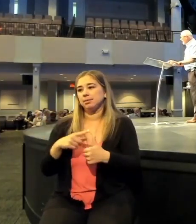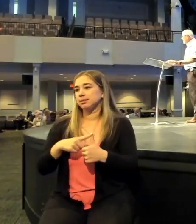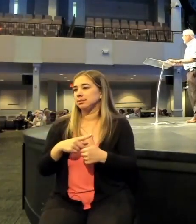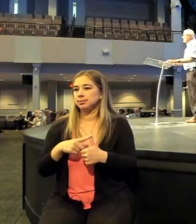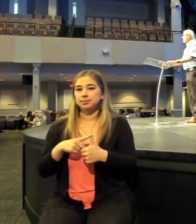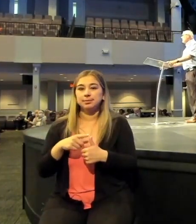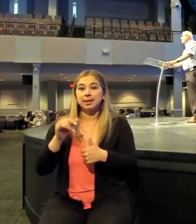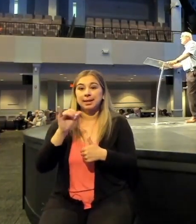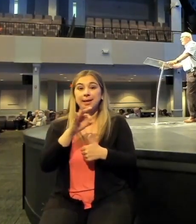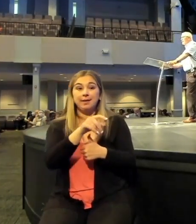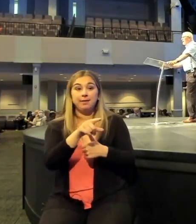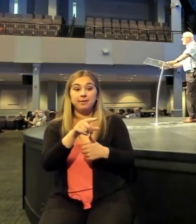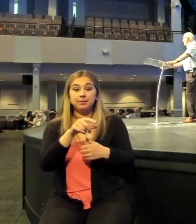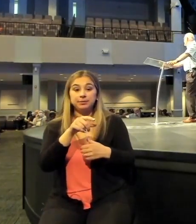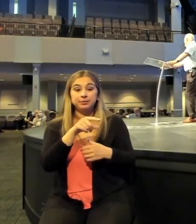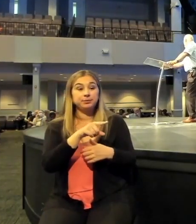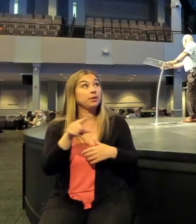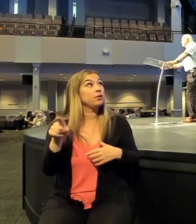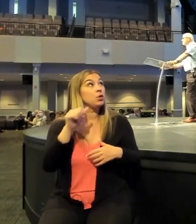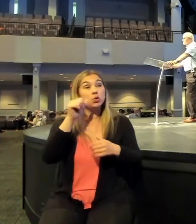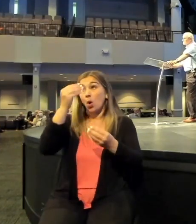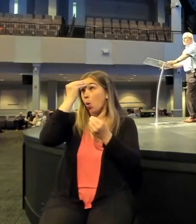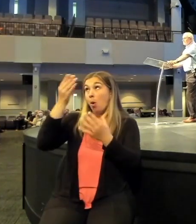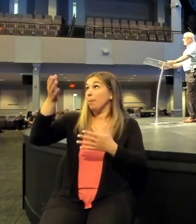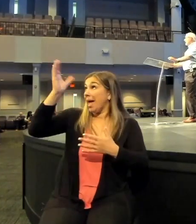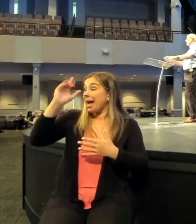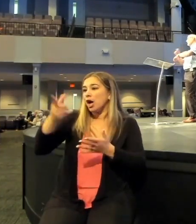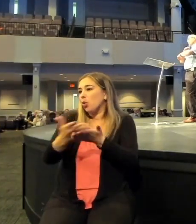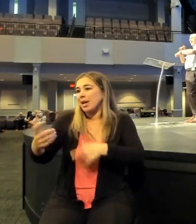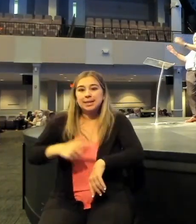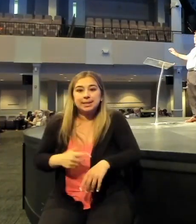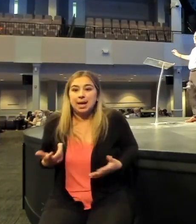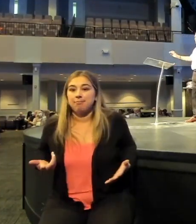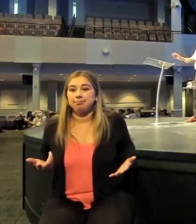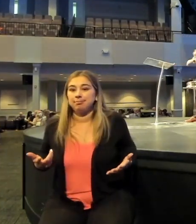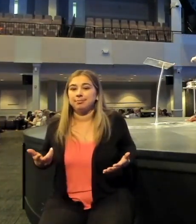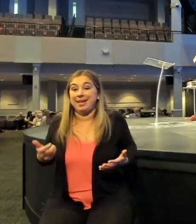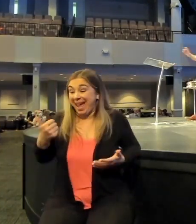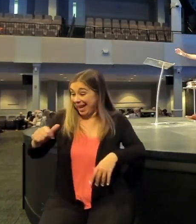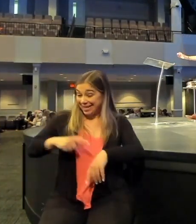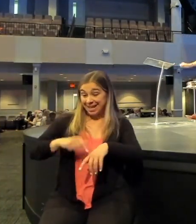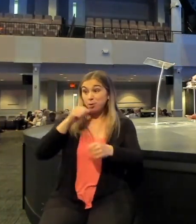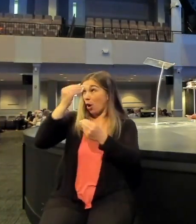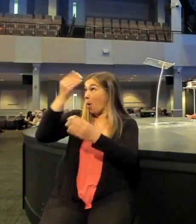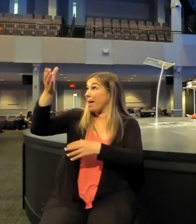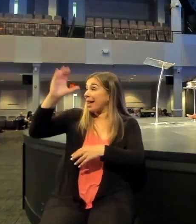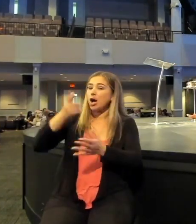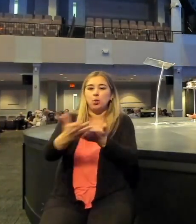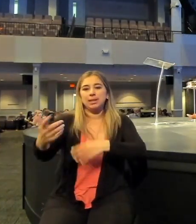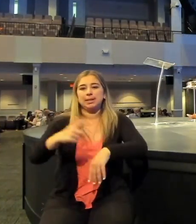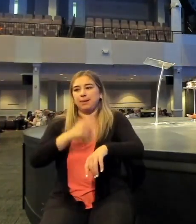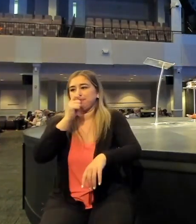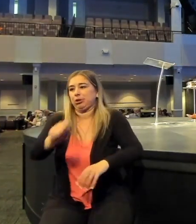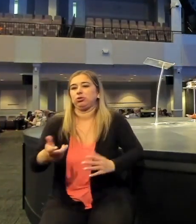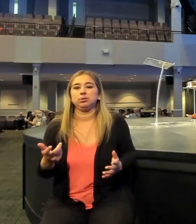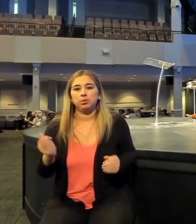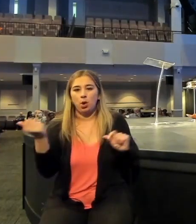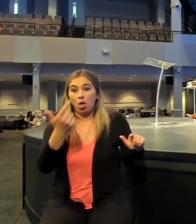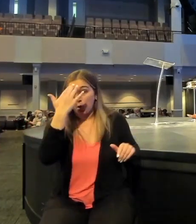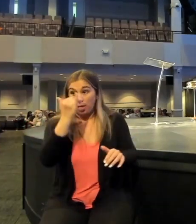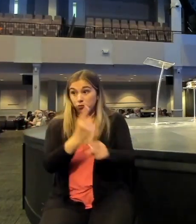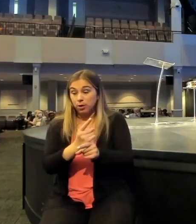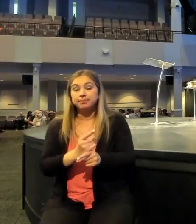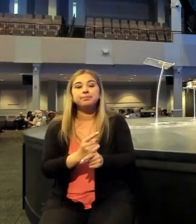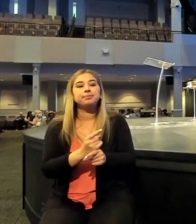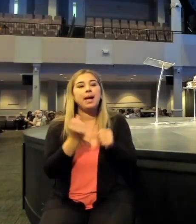Why? Because when you disobey God, you waste time. Every time you disobey God, you waste time. We all know that,